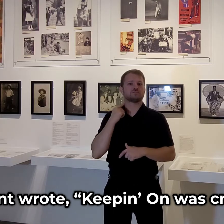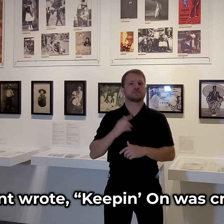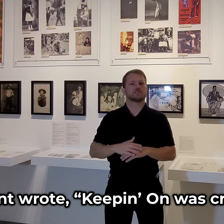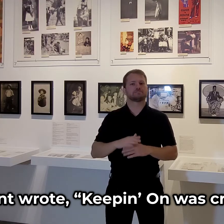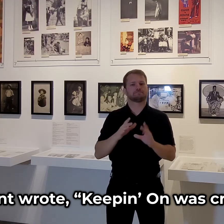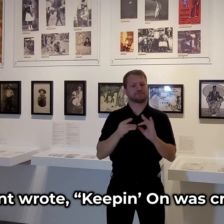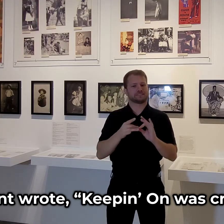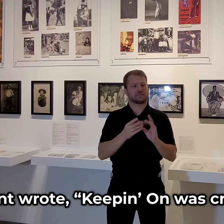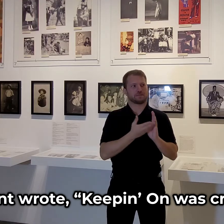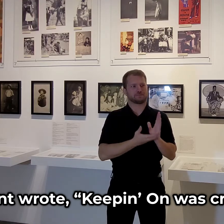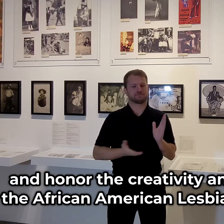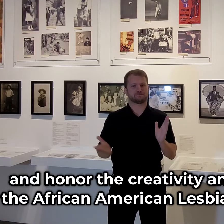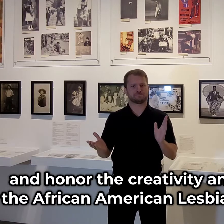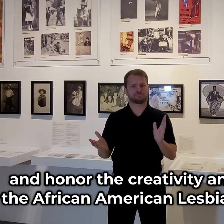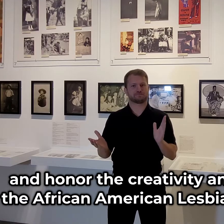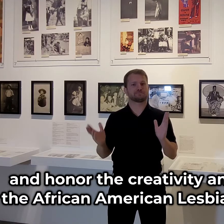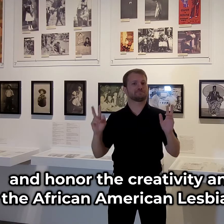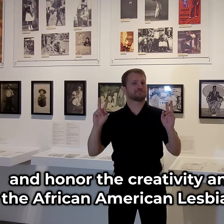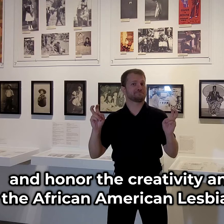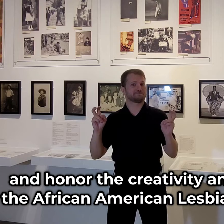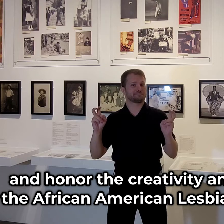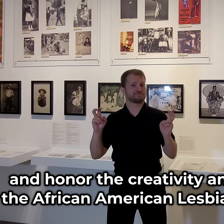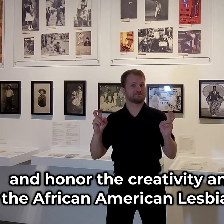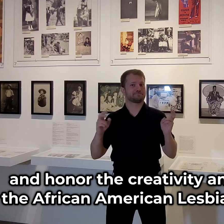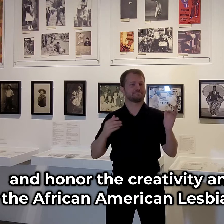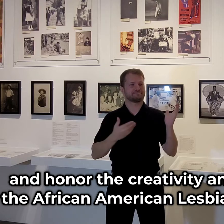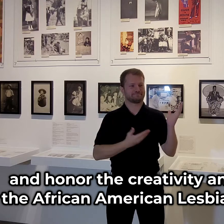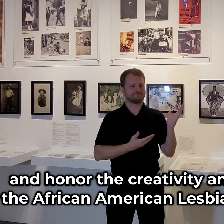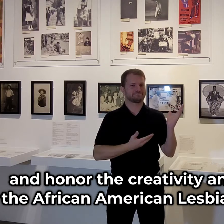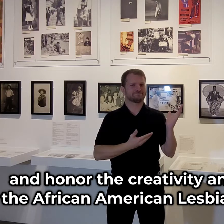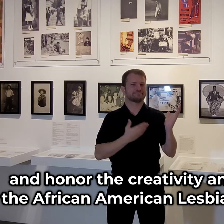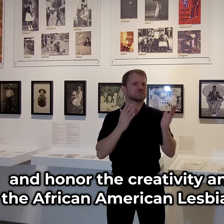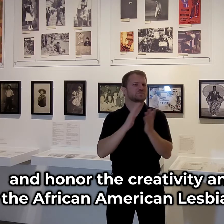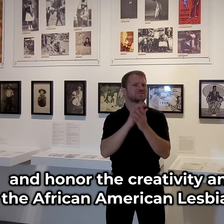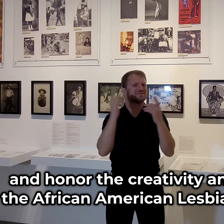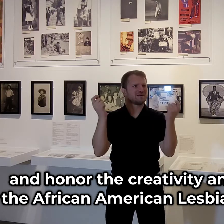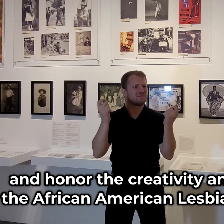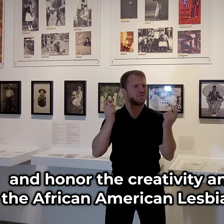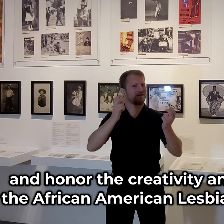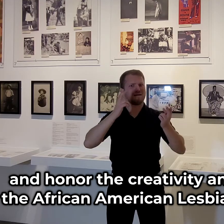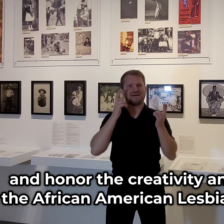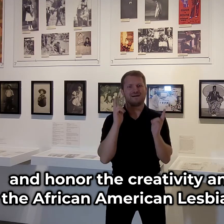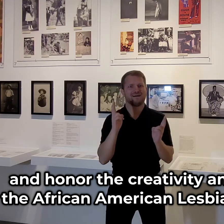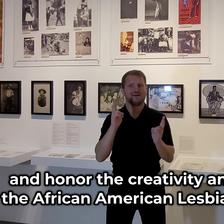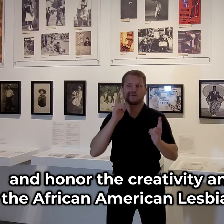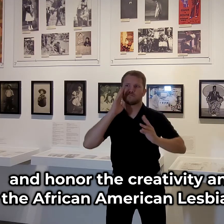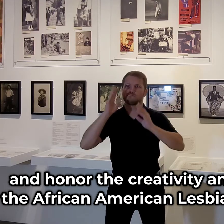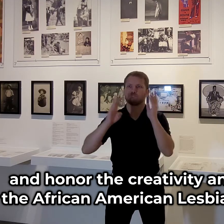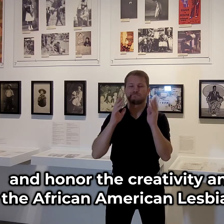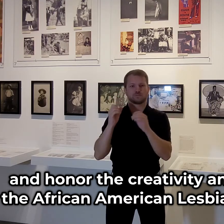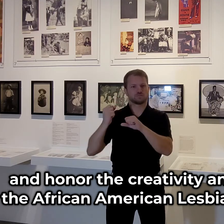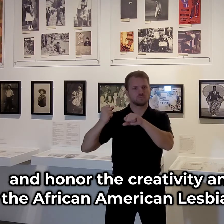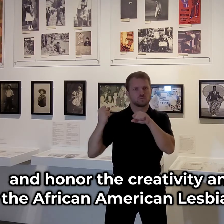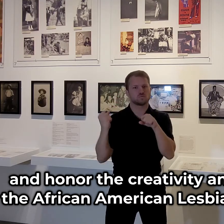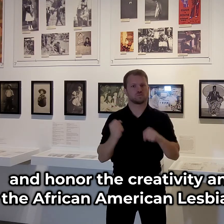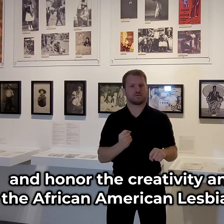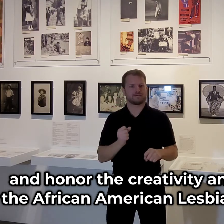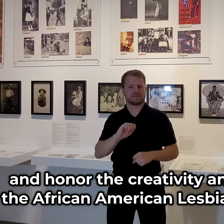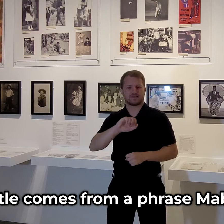to celebrate and honor the creativity and strength of the African American lesbian community." The